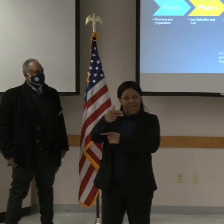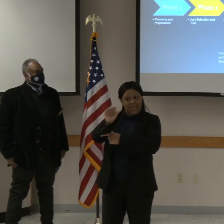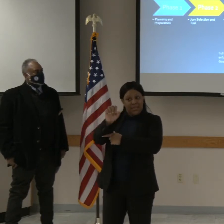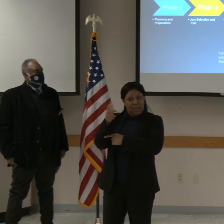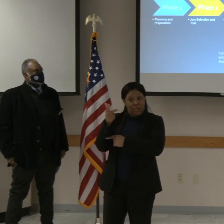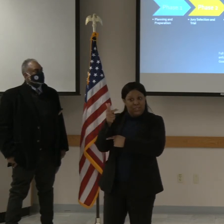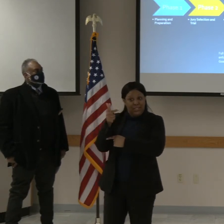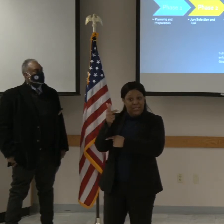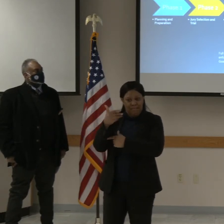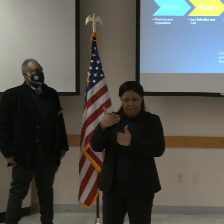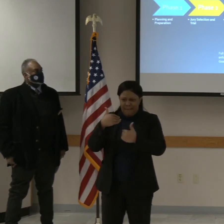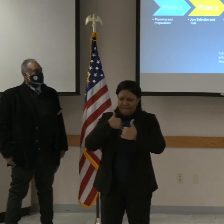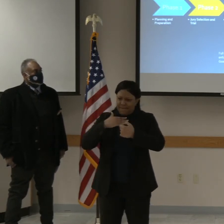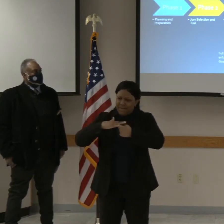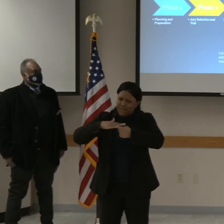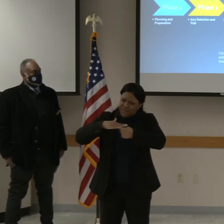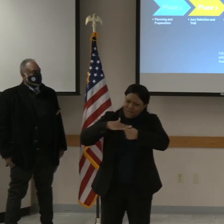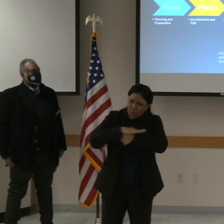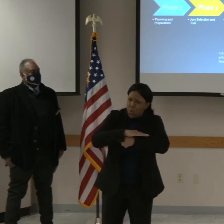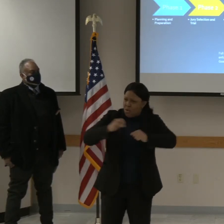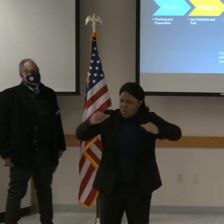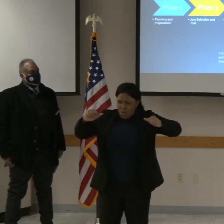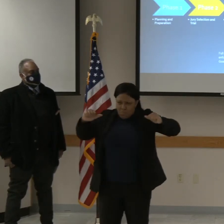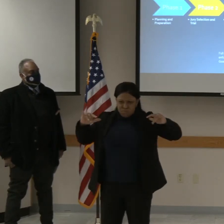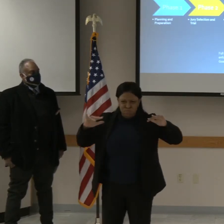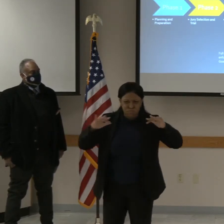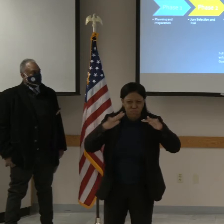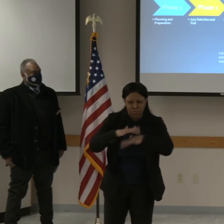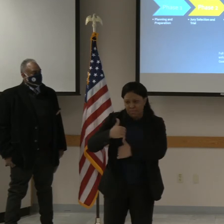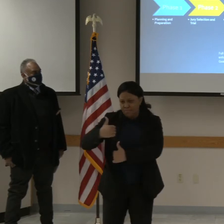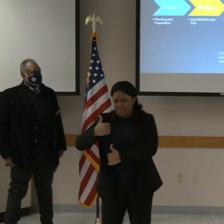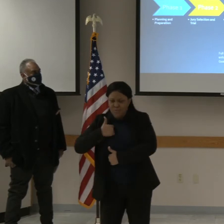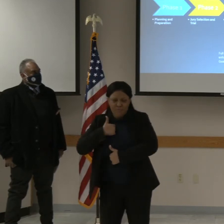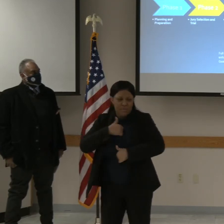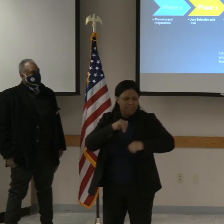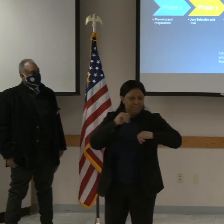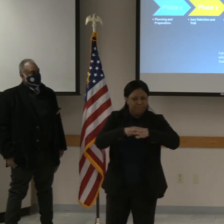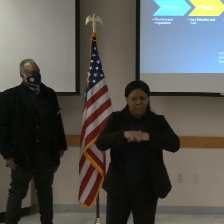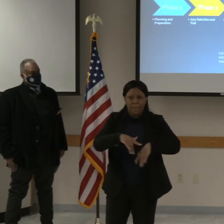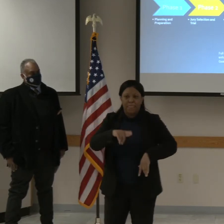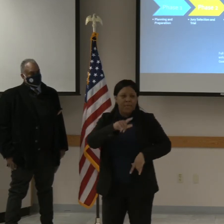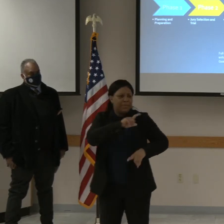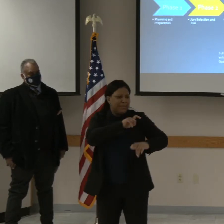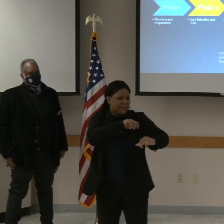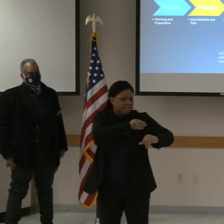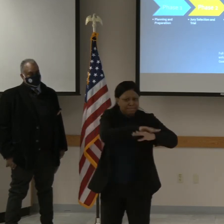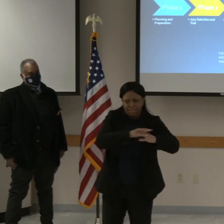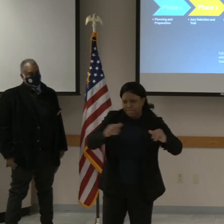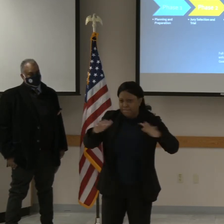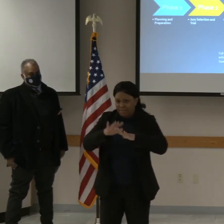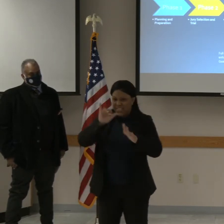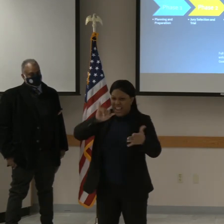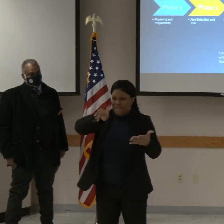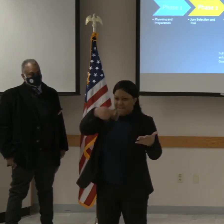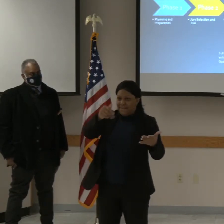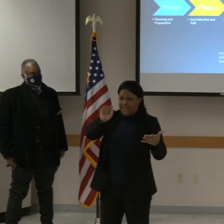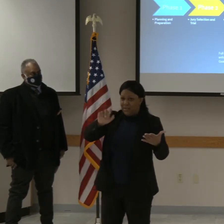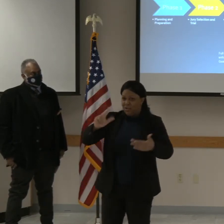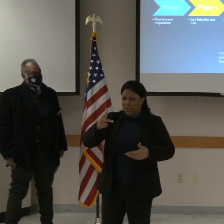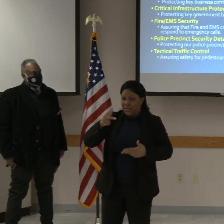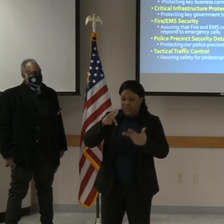during Phase 2 and certainly during Phase 4, but Phase 3 is when they will see the full deployment of law enforcement and the National